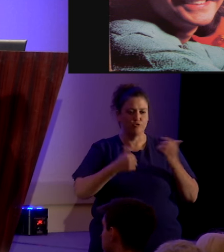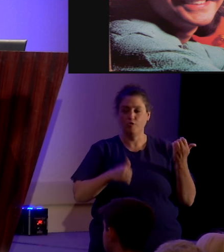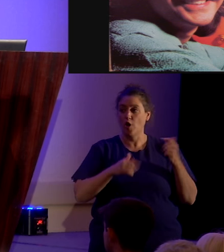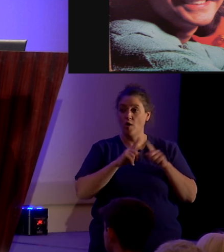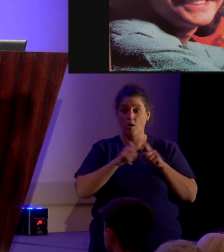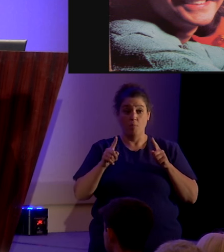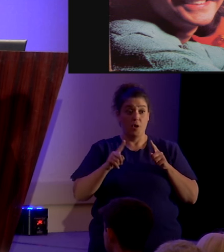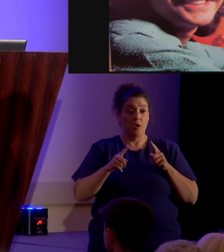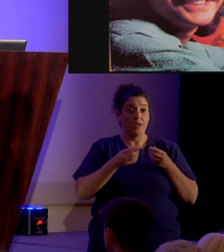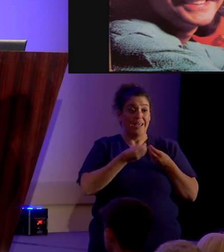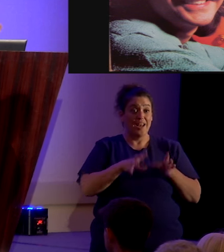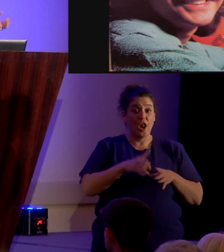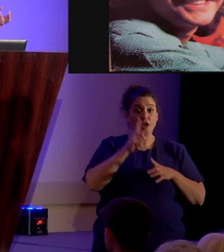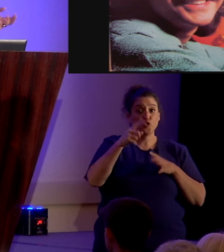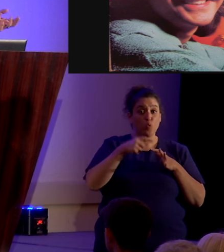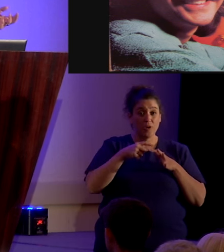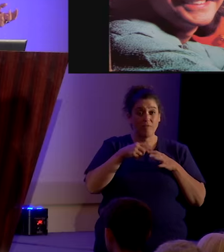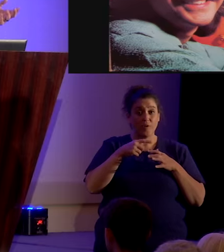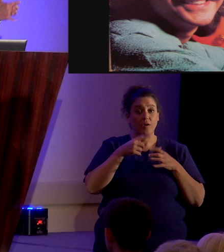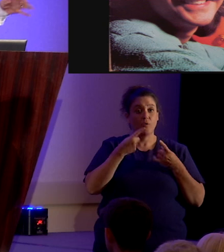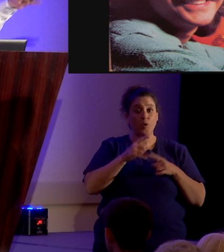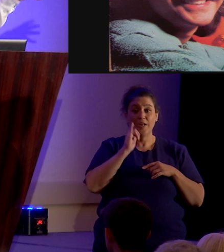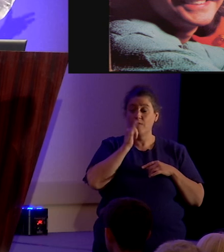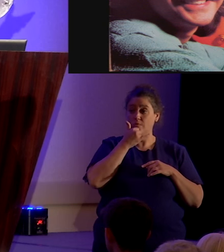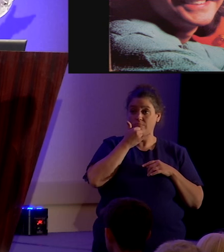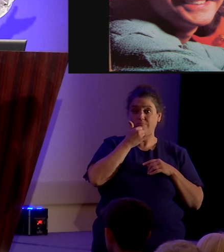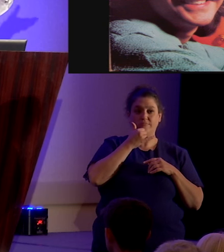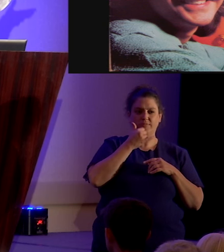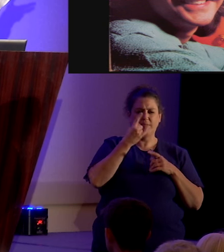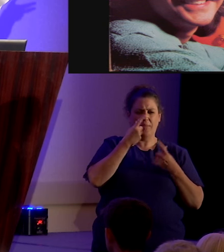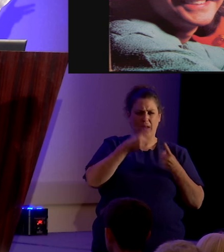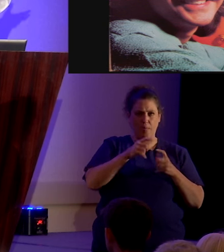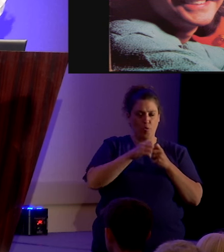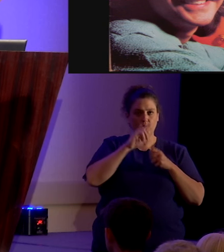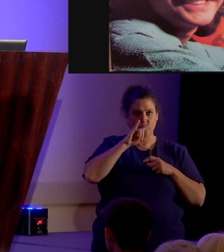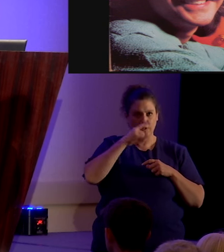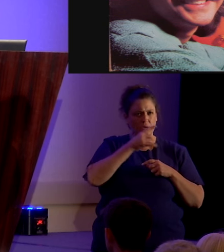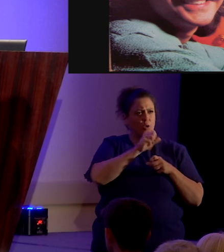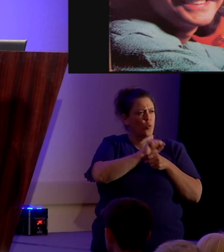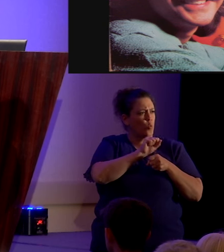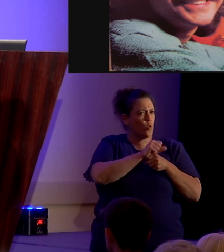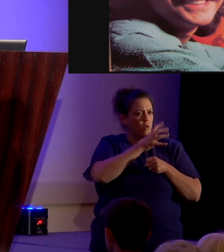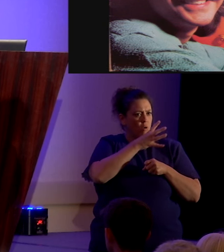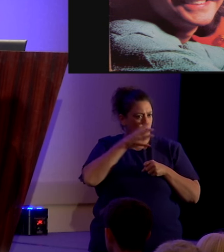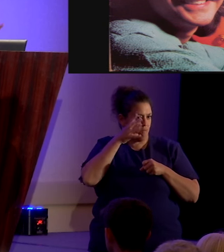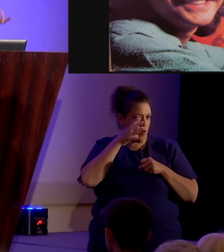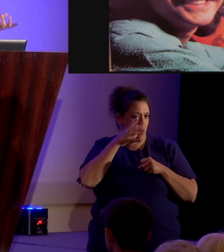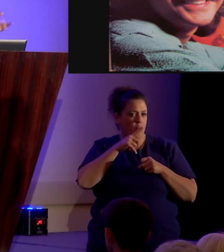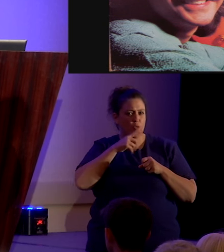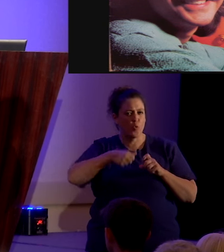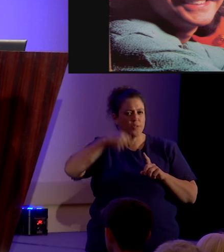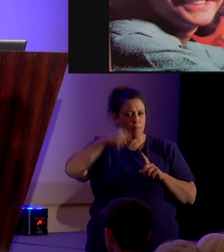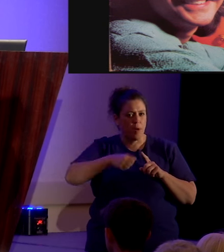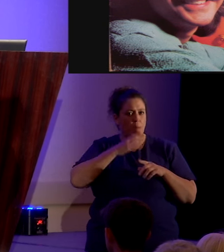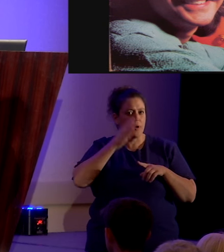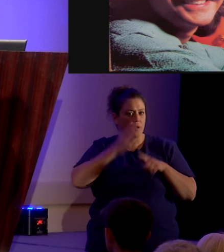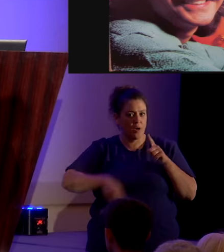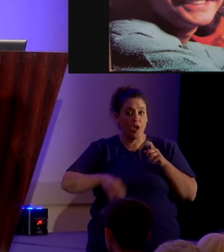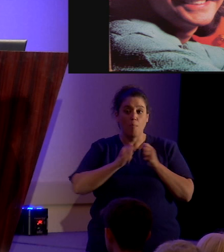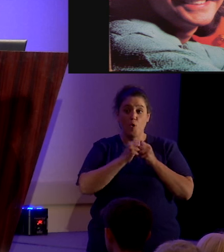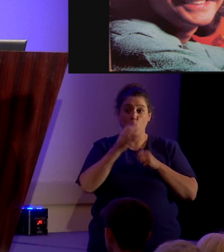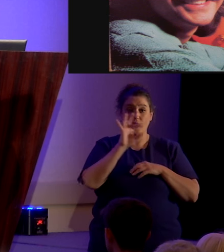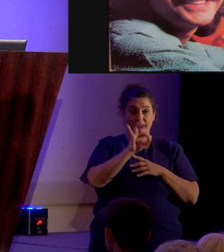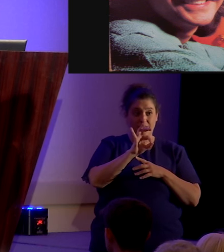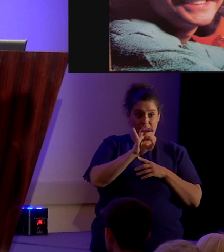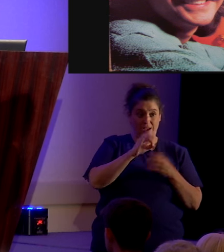part is he lost one of his fingers in an accident when he was a kid he they they were at a on a farm and there was a pump handle and it literally cut his finger off with nine fingers he's become a